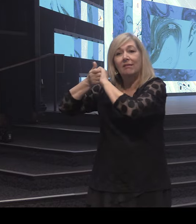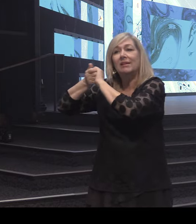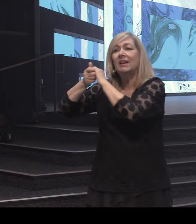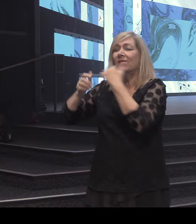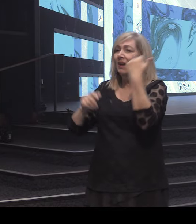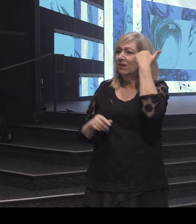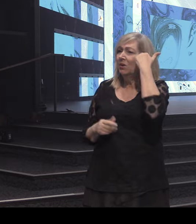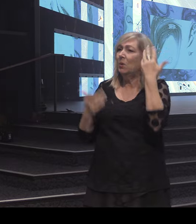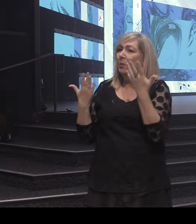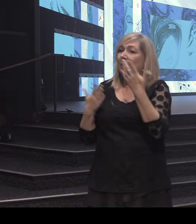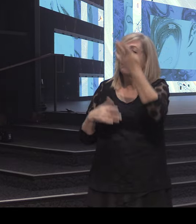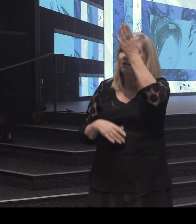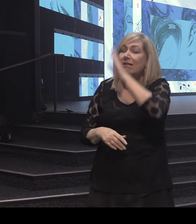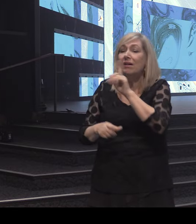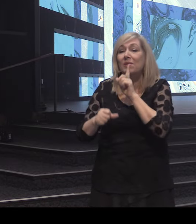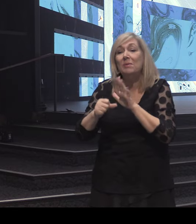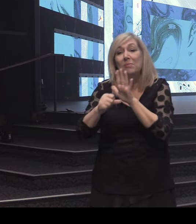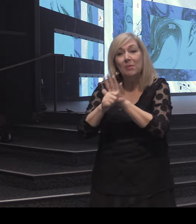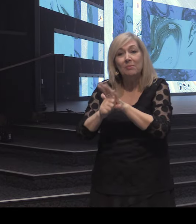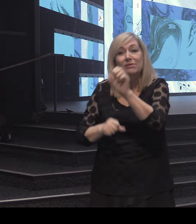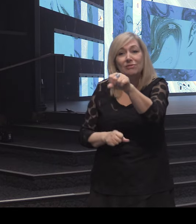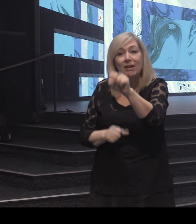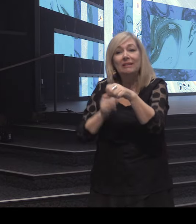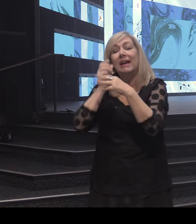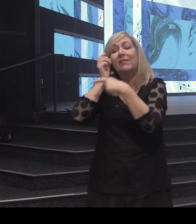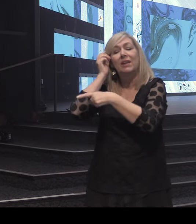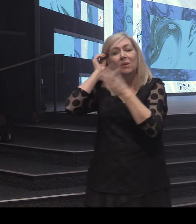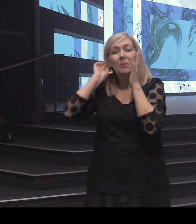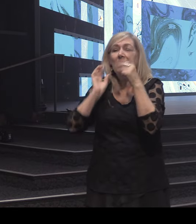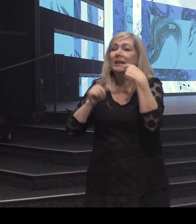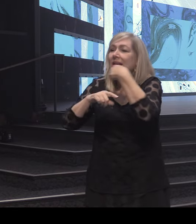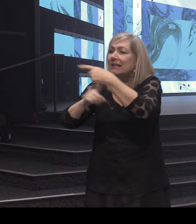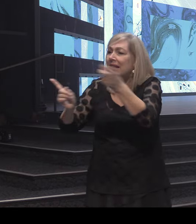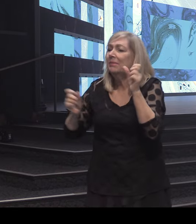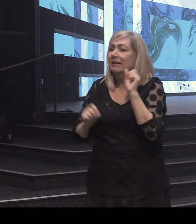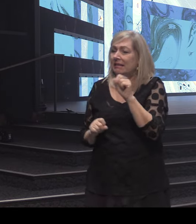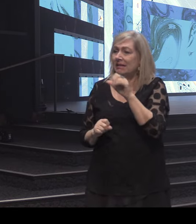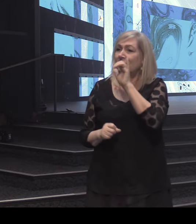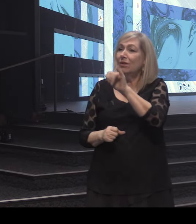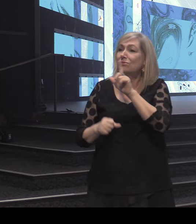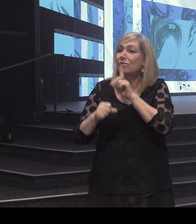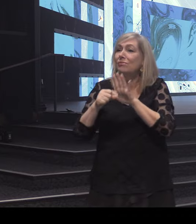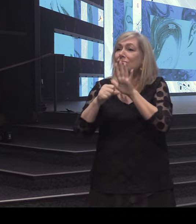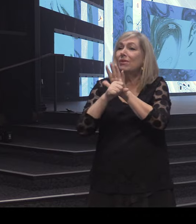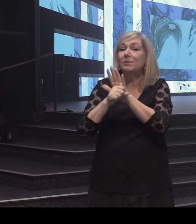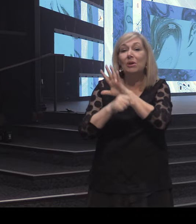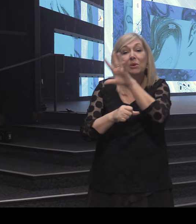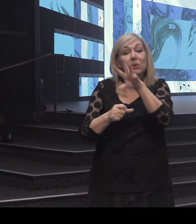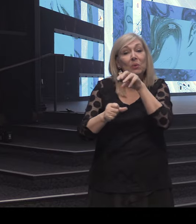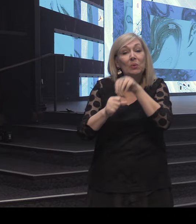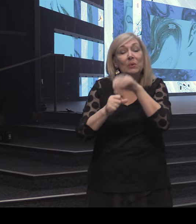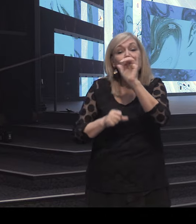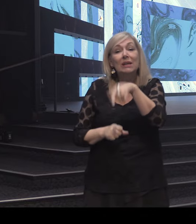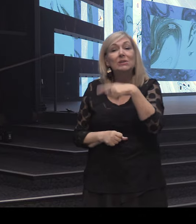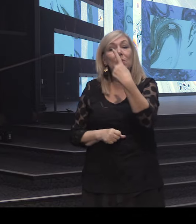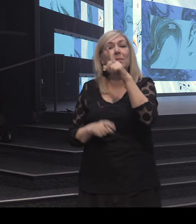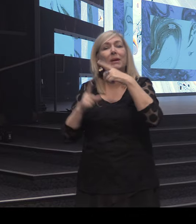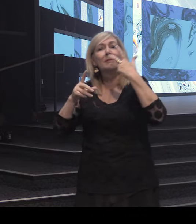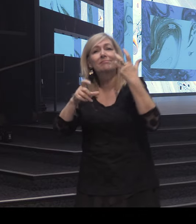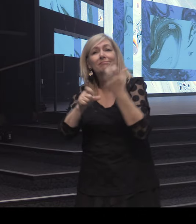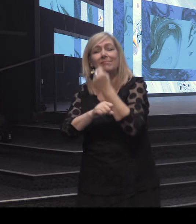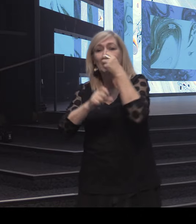the promises of God, and could actually stand up and claim those promises, including the one about victory